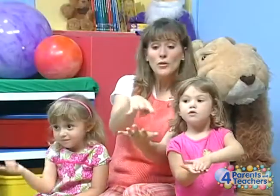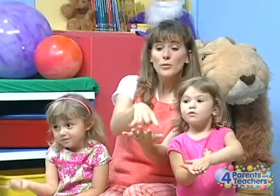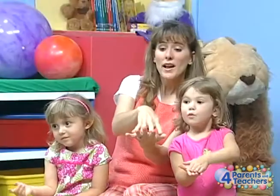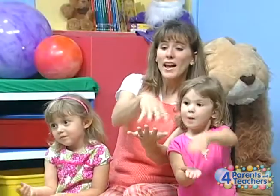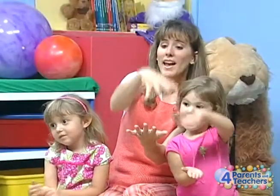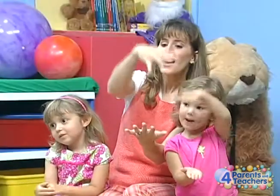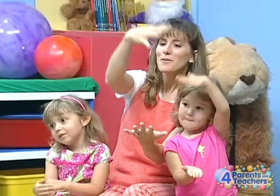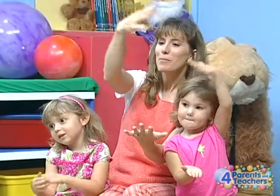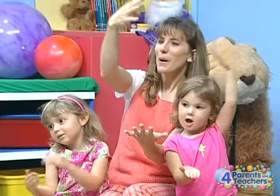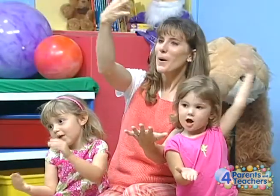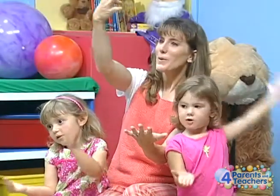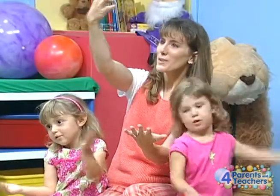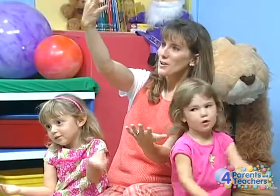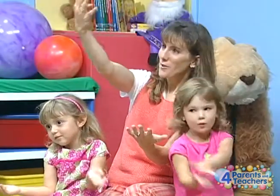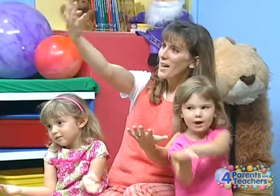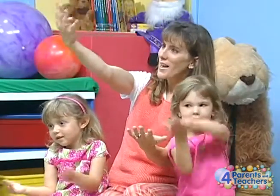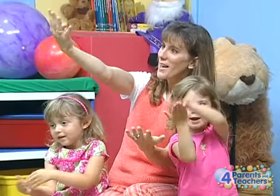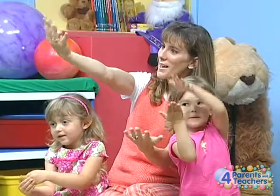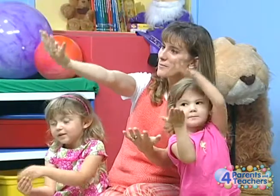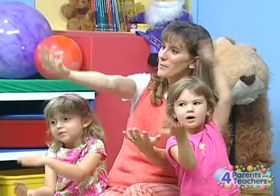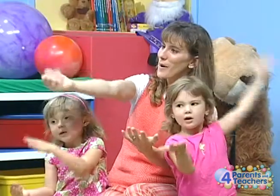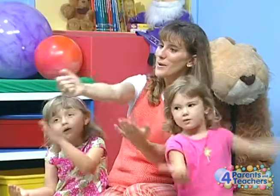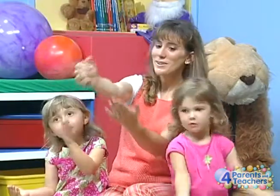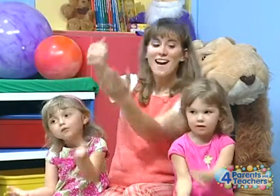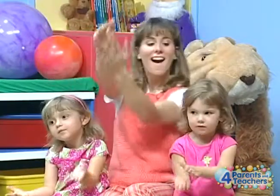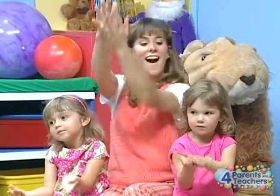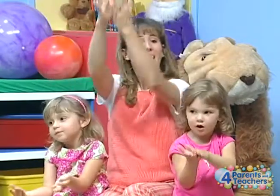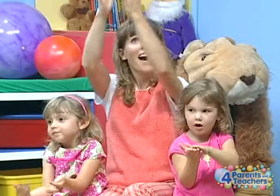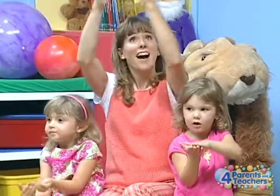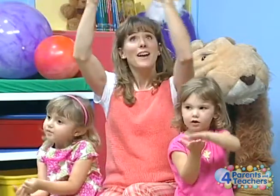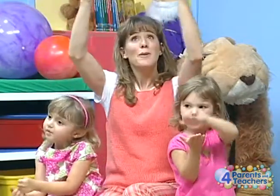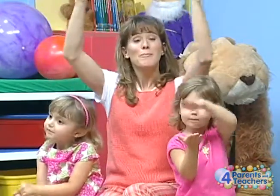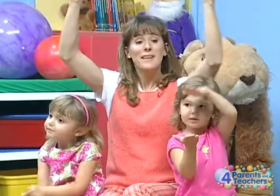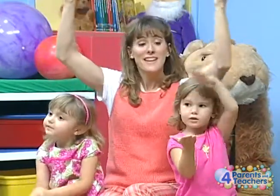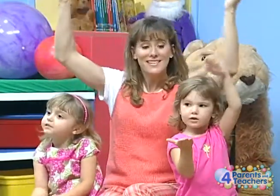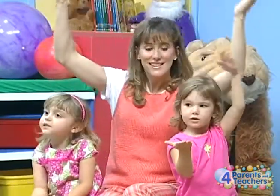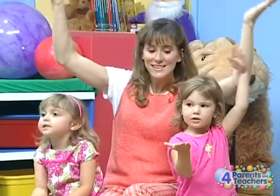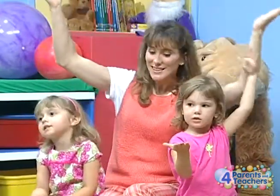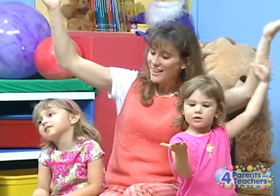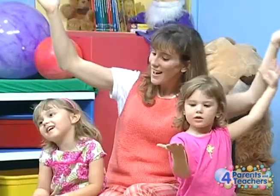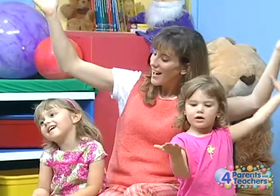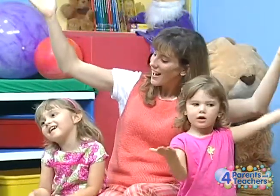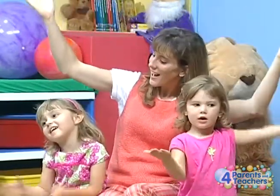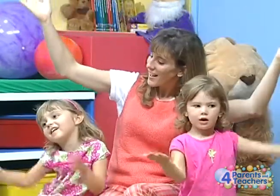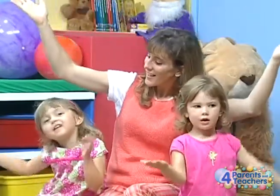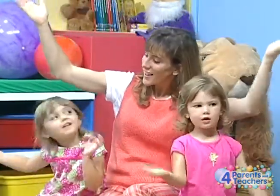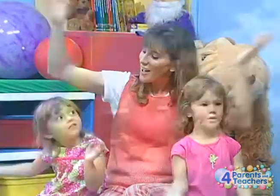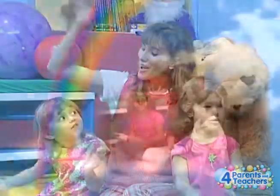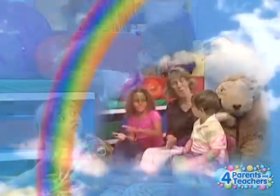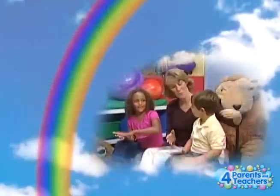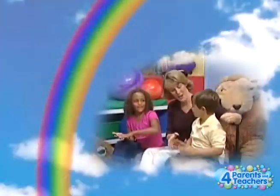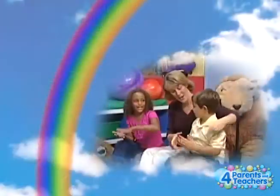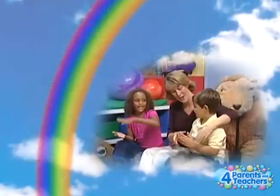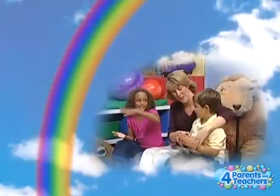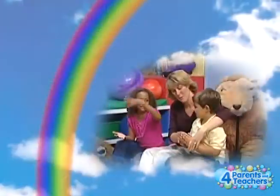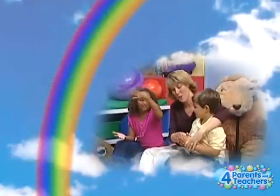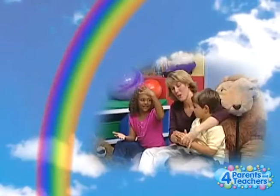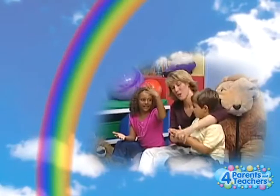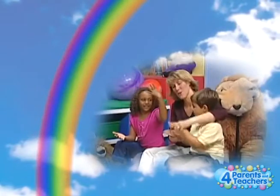rainbows, rainbows high up in the sky rainbows,